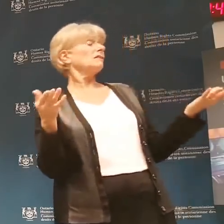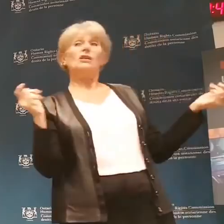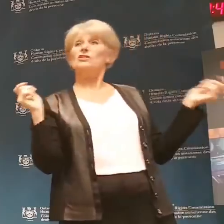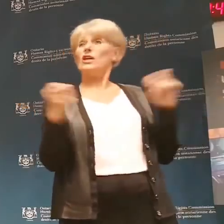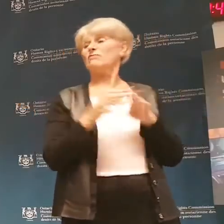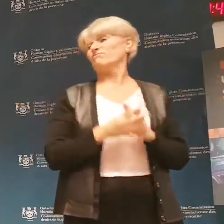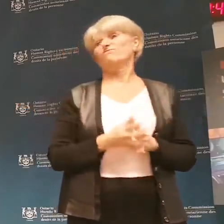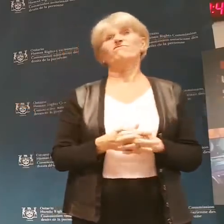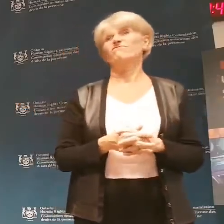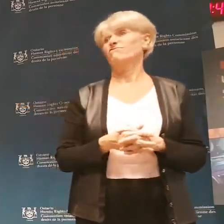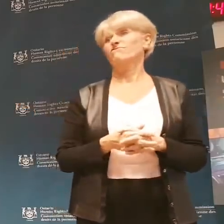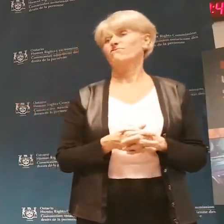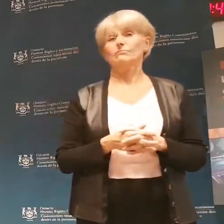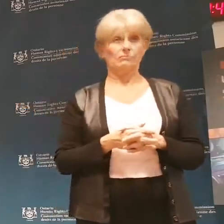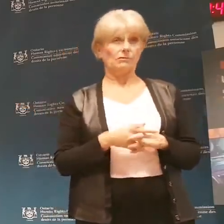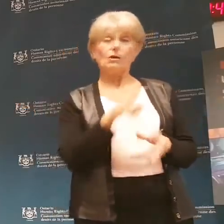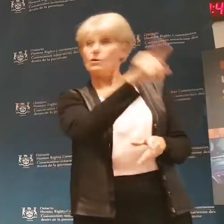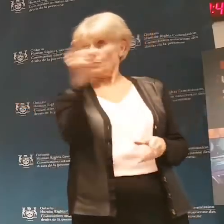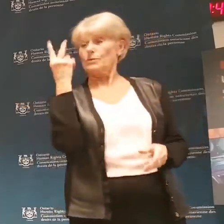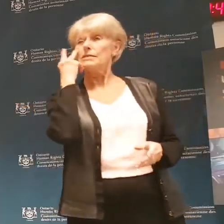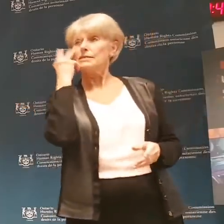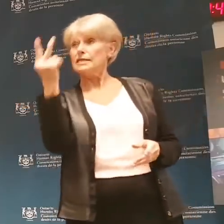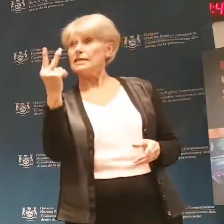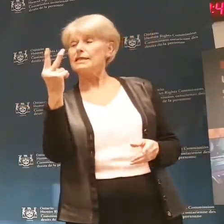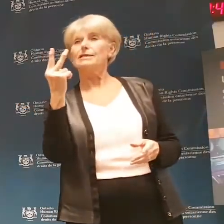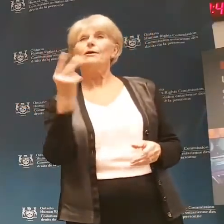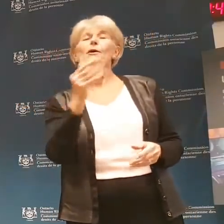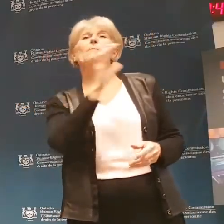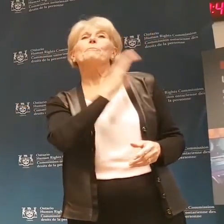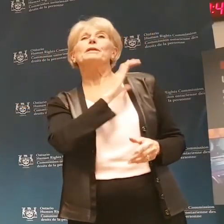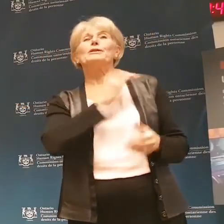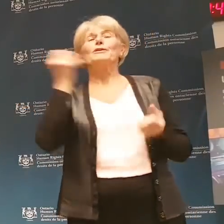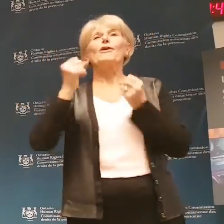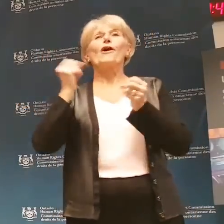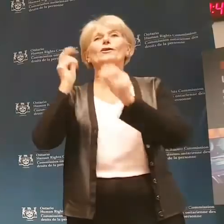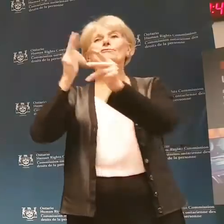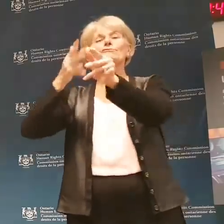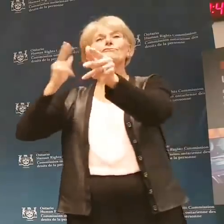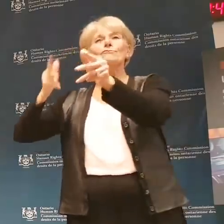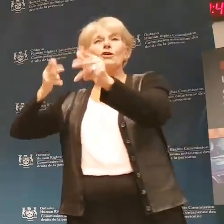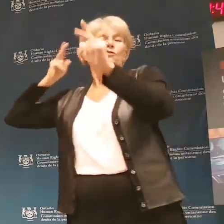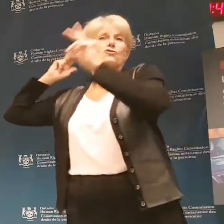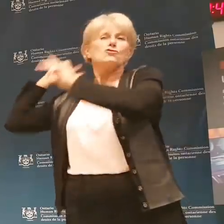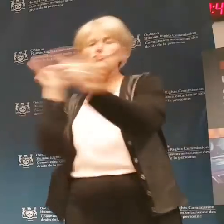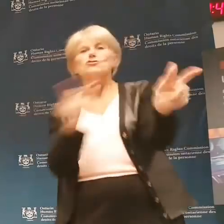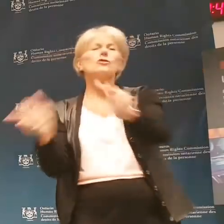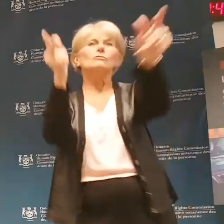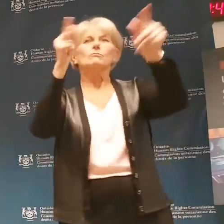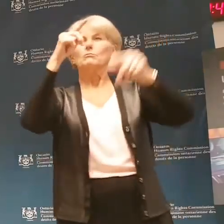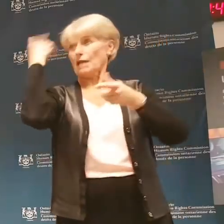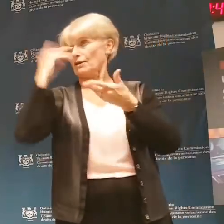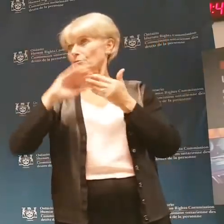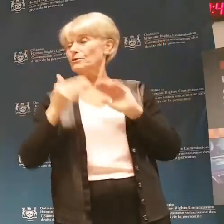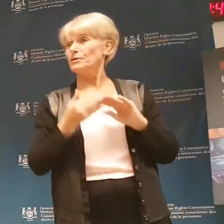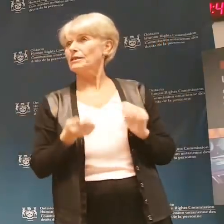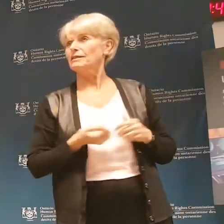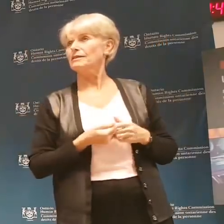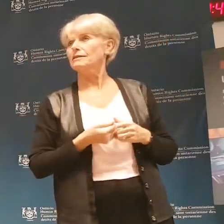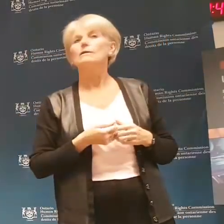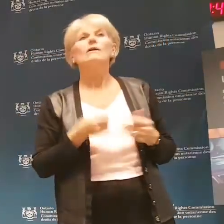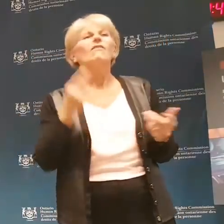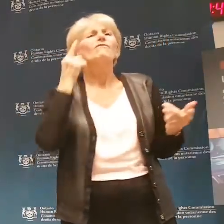changed. Have you ever witnessed a convoy of police cars that rain down on the black community for